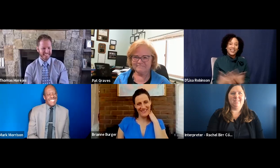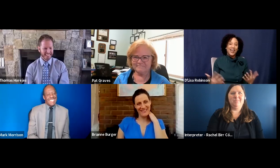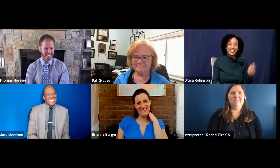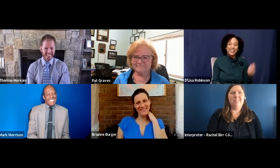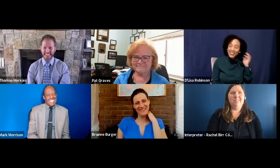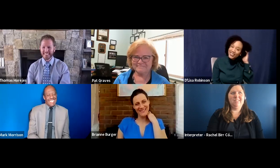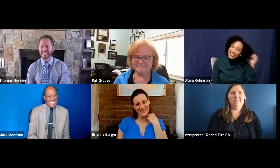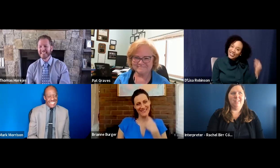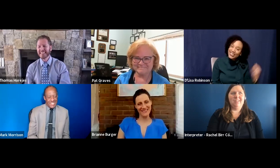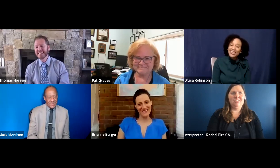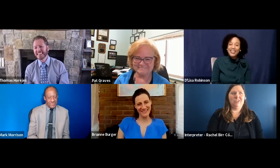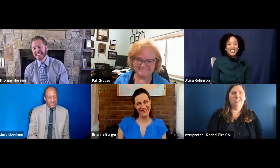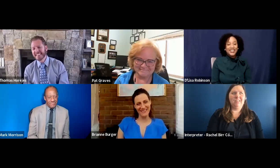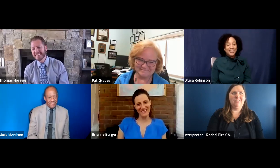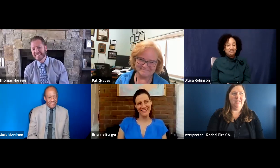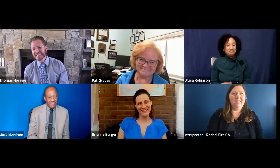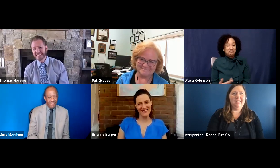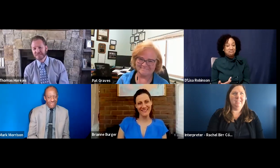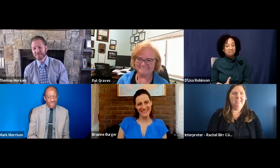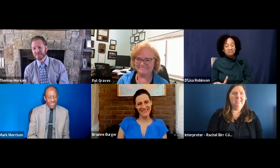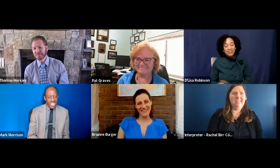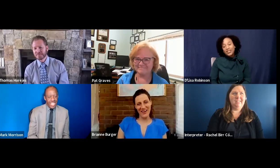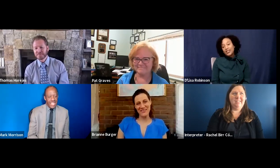I see some people smiling, chuckling even.